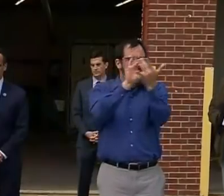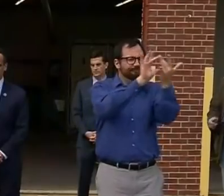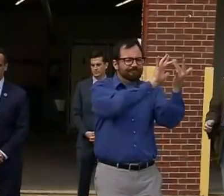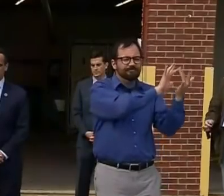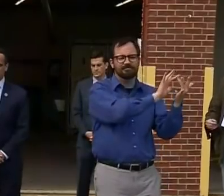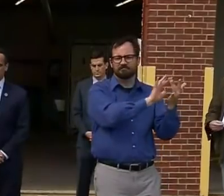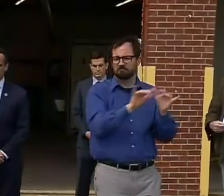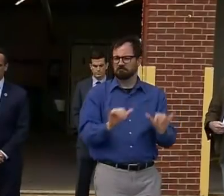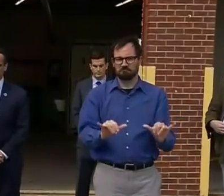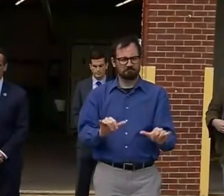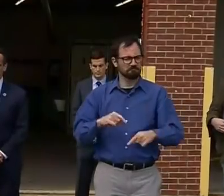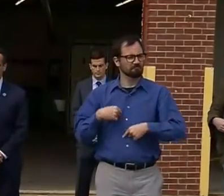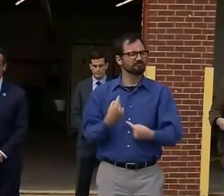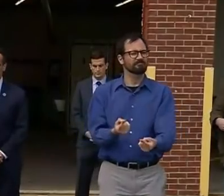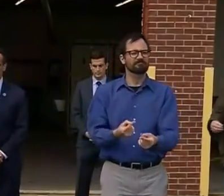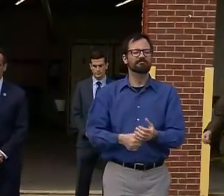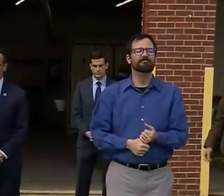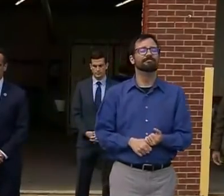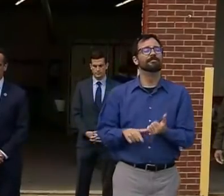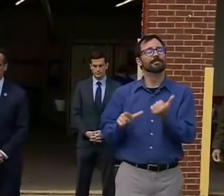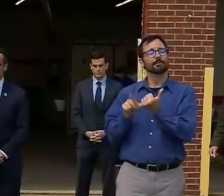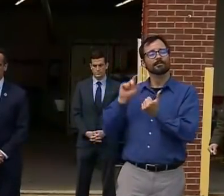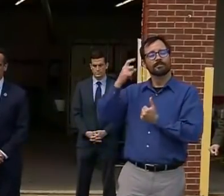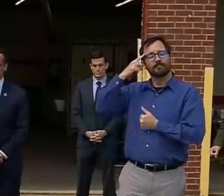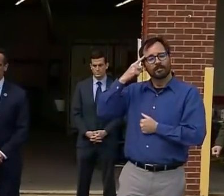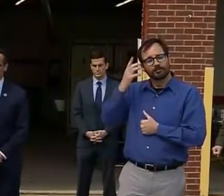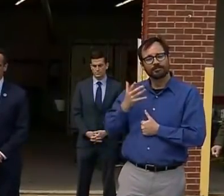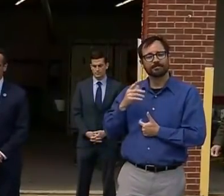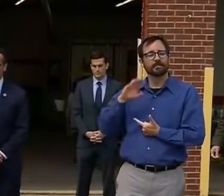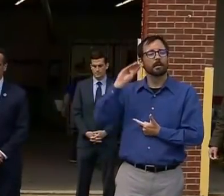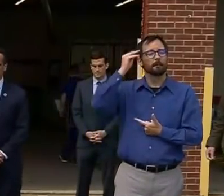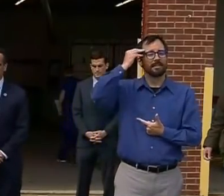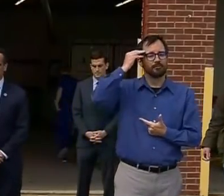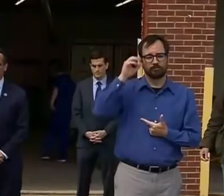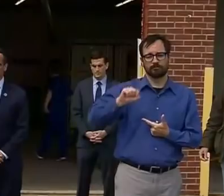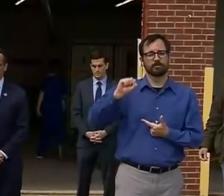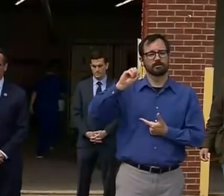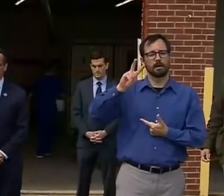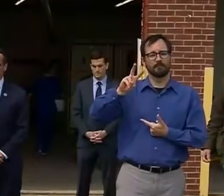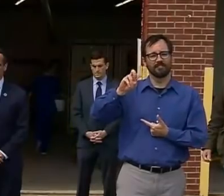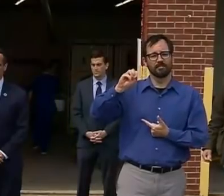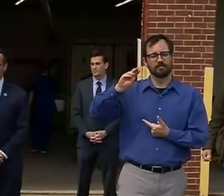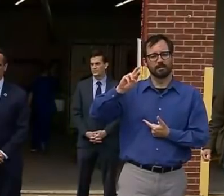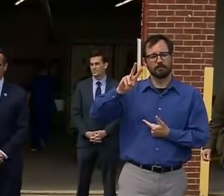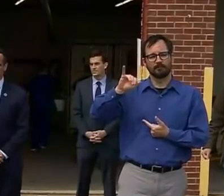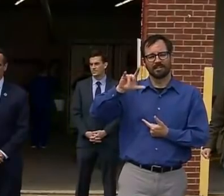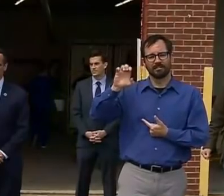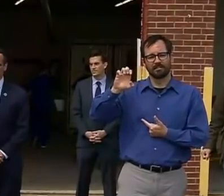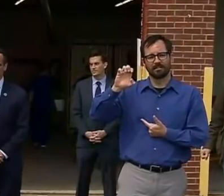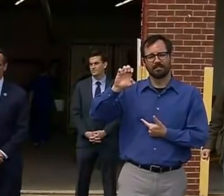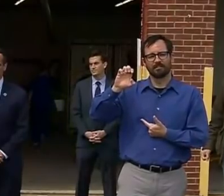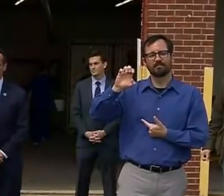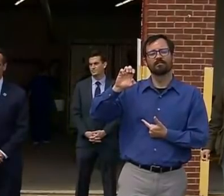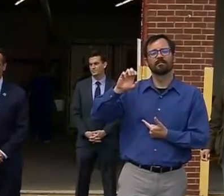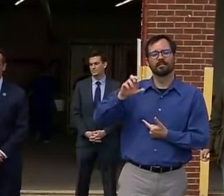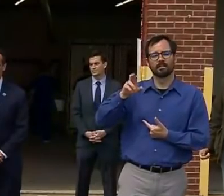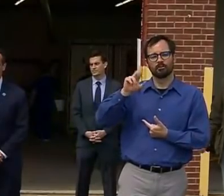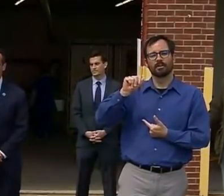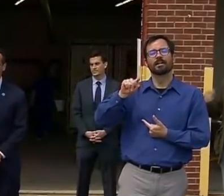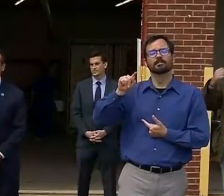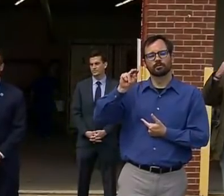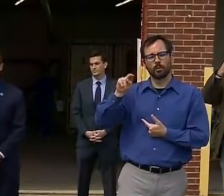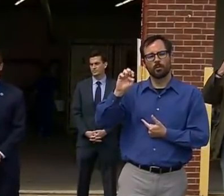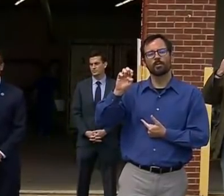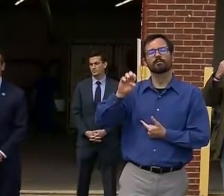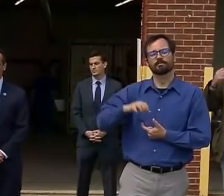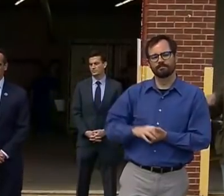Curtatone, and I had the opportunity to tour this facility, which houses Battelle's critical care decontamination